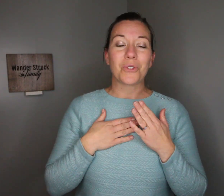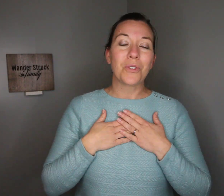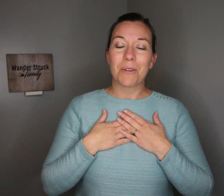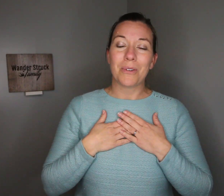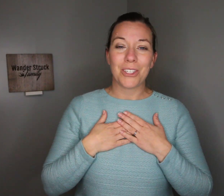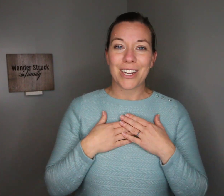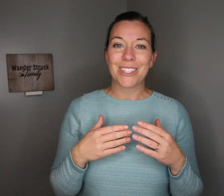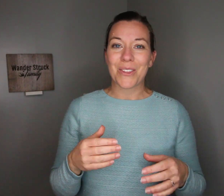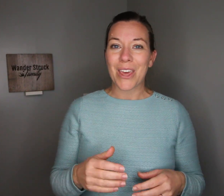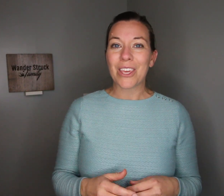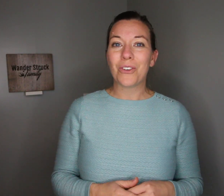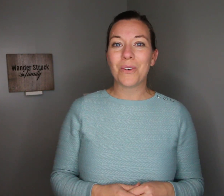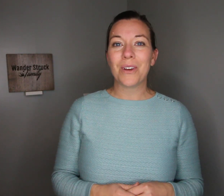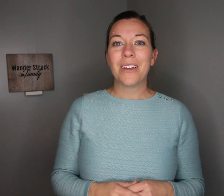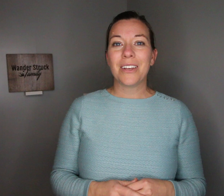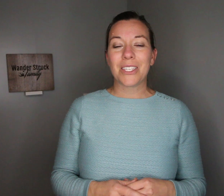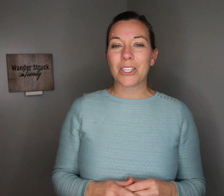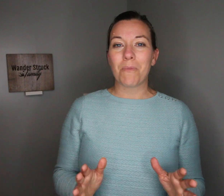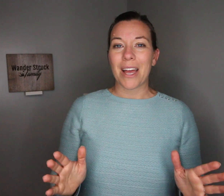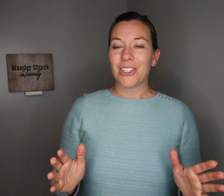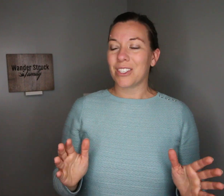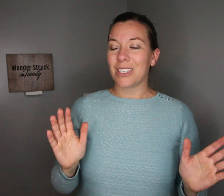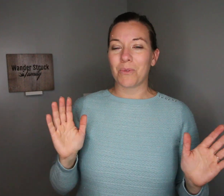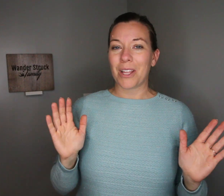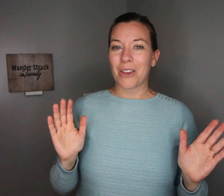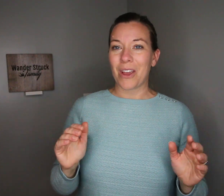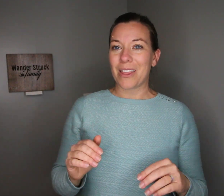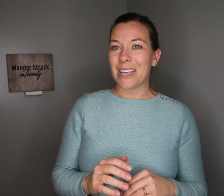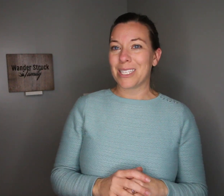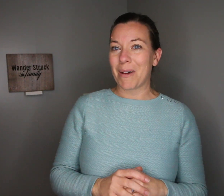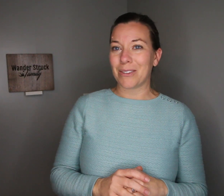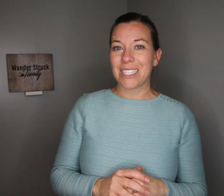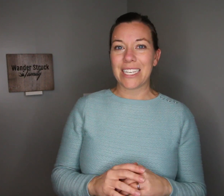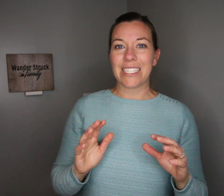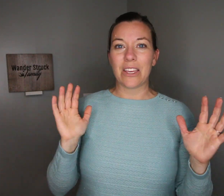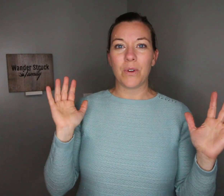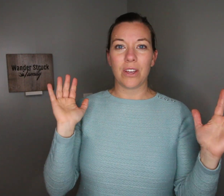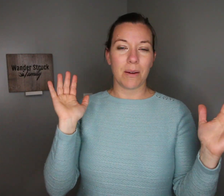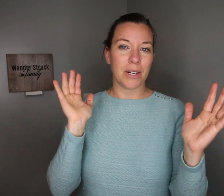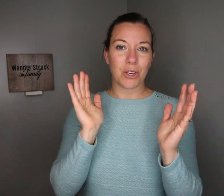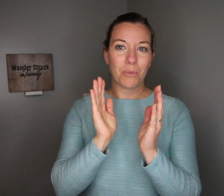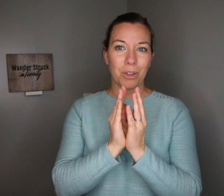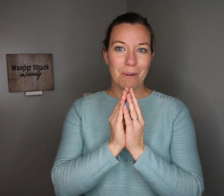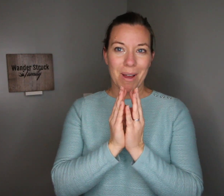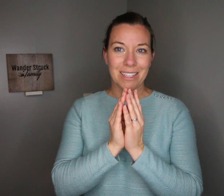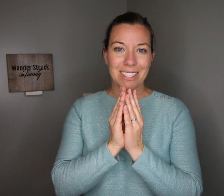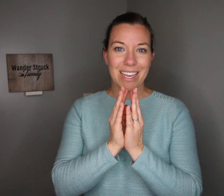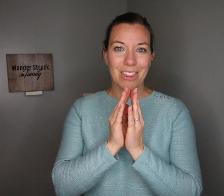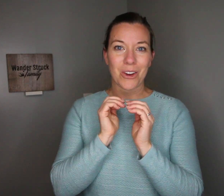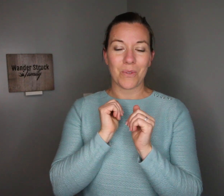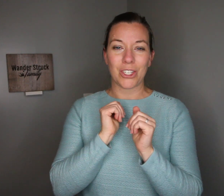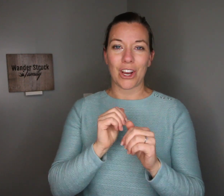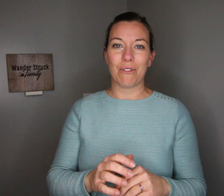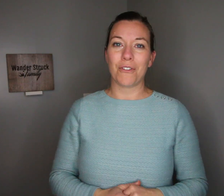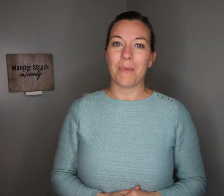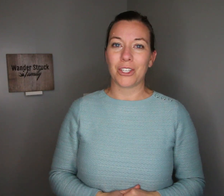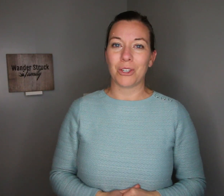truly appreciate it. So thank you so much. This is one of the great things about CC, when you get a bunch of brilliant minds together and we share information with